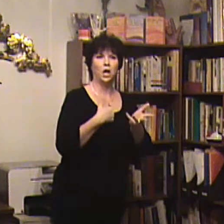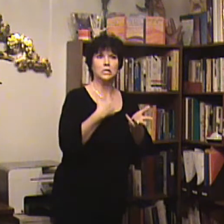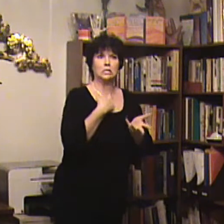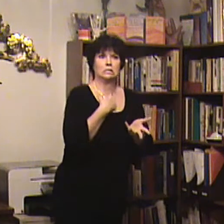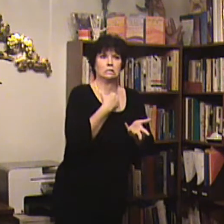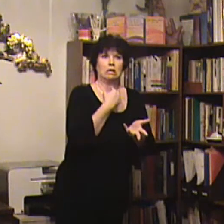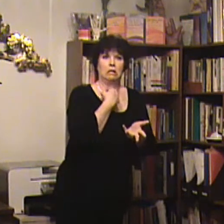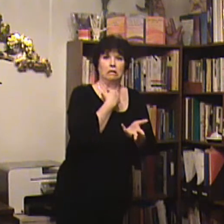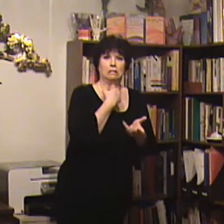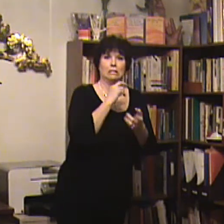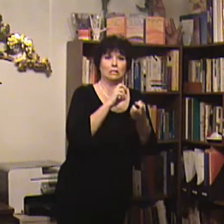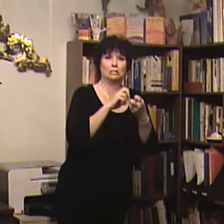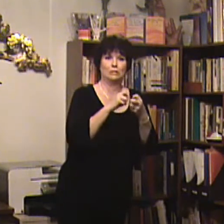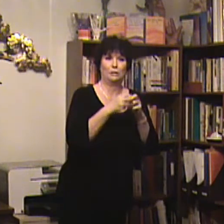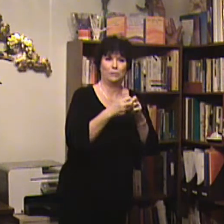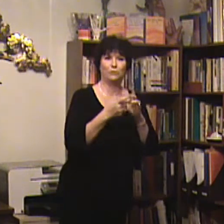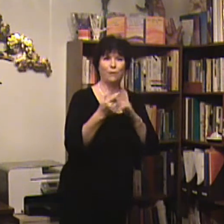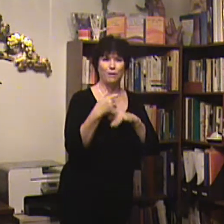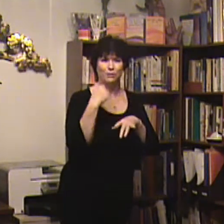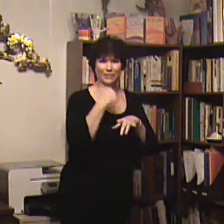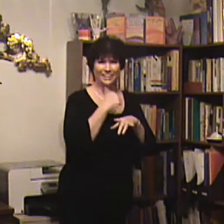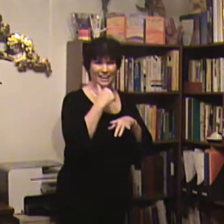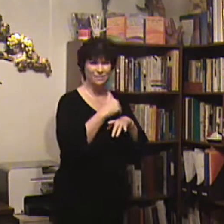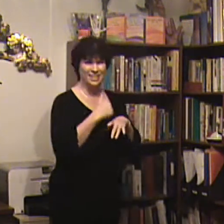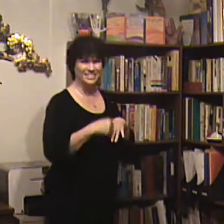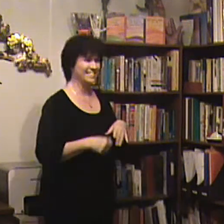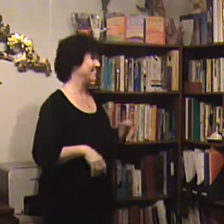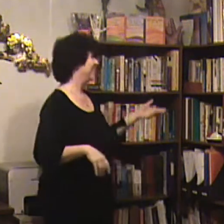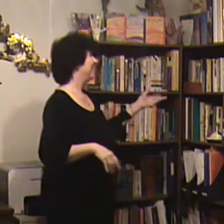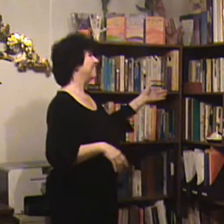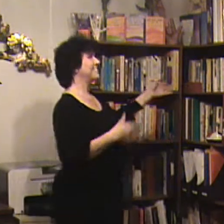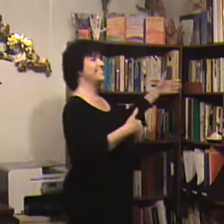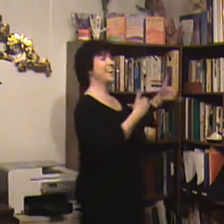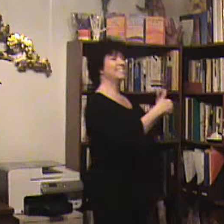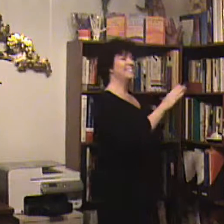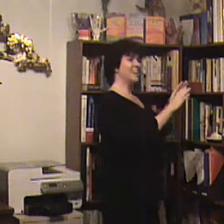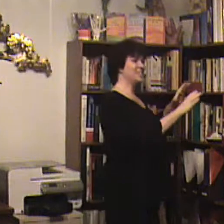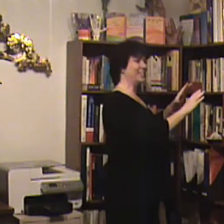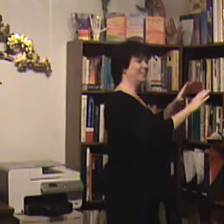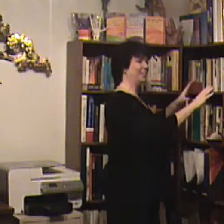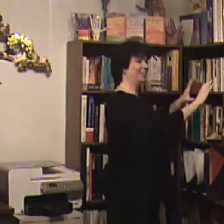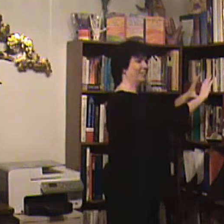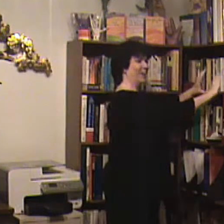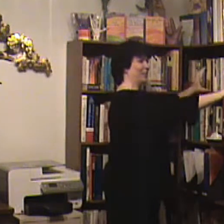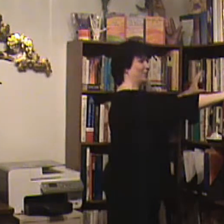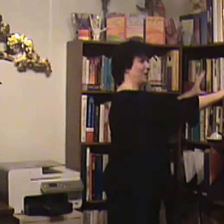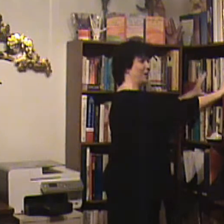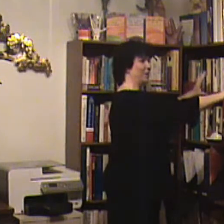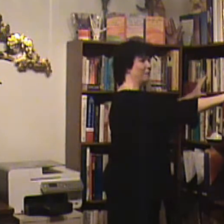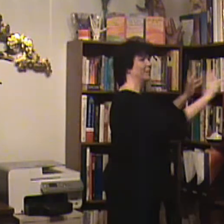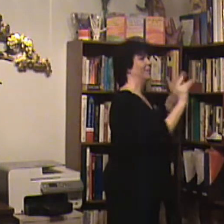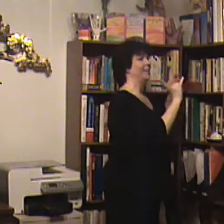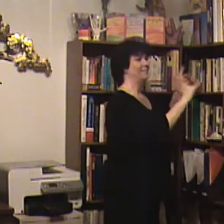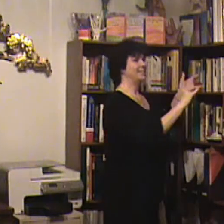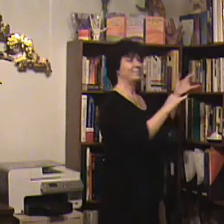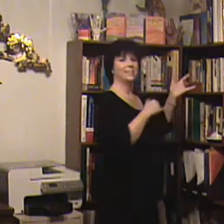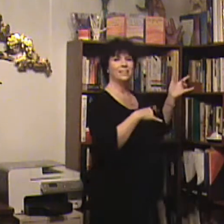cause us to get just a little bit of a problem on a daily basis. This next section right through here, this